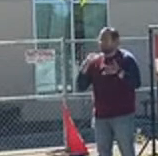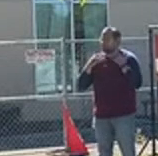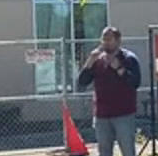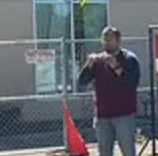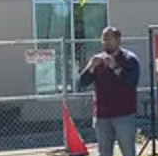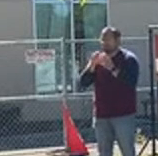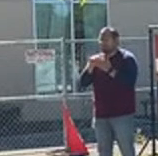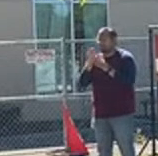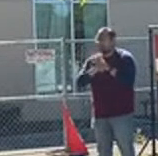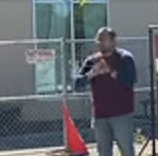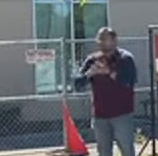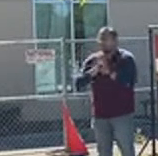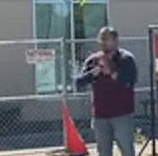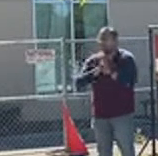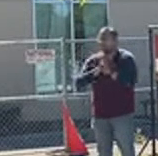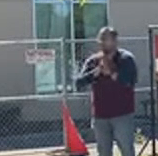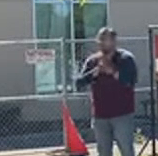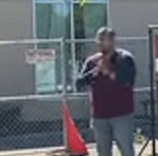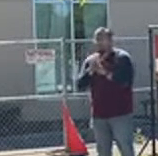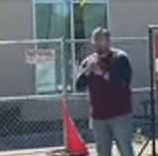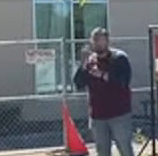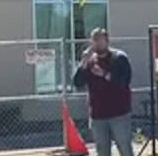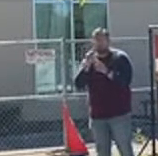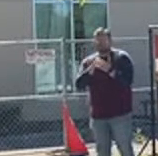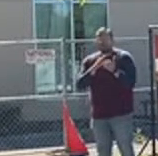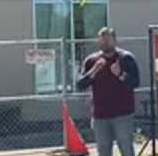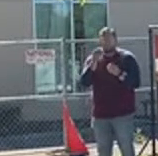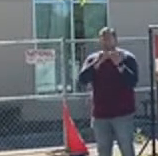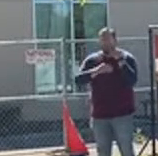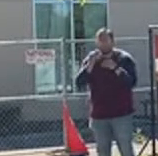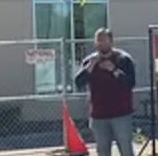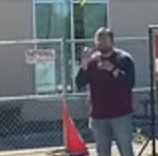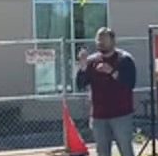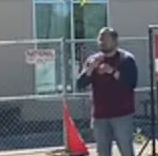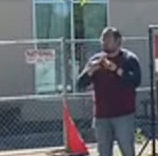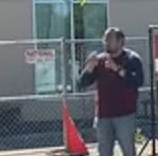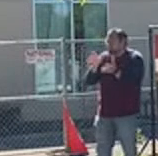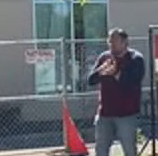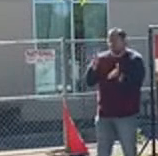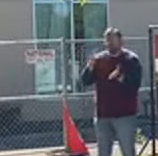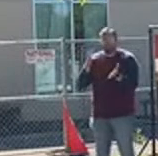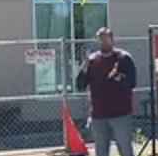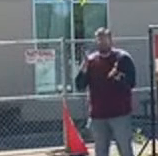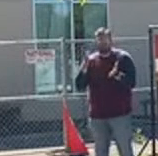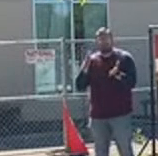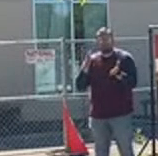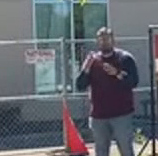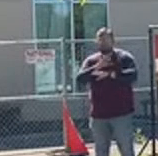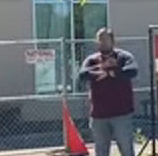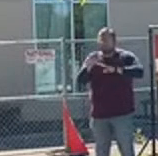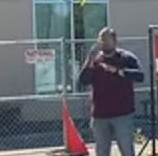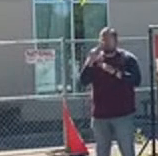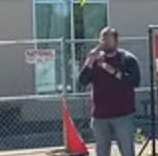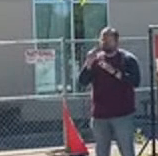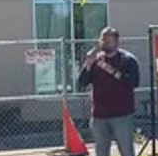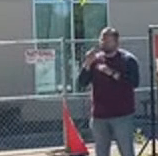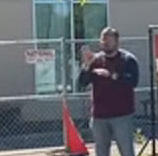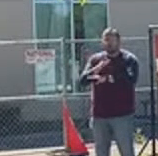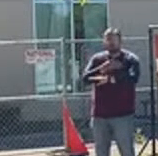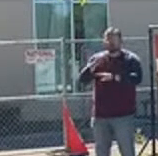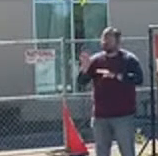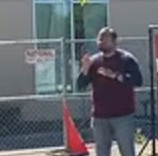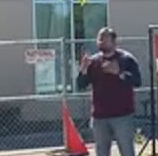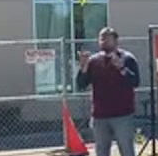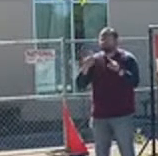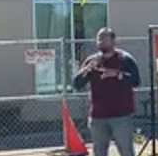space. Enough space for scholars to eat, certainly, but to take advantage of the stage for concerts and events and meeting